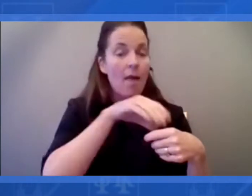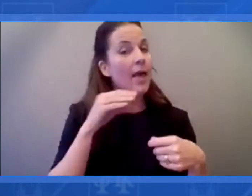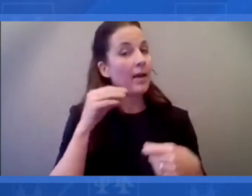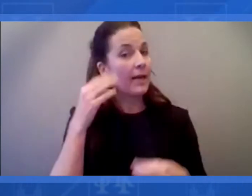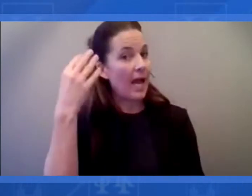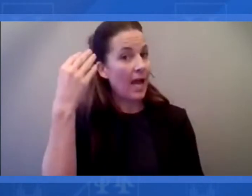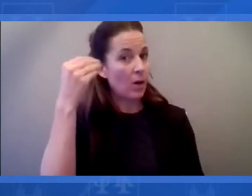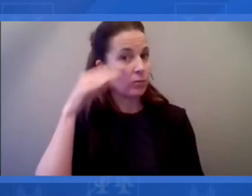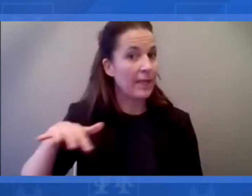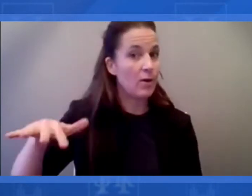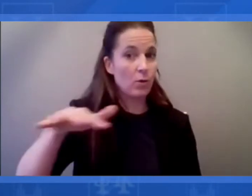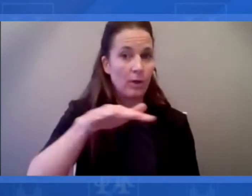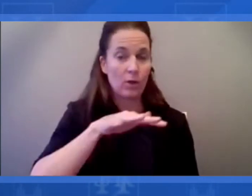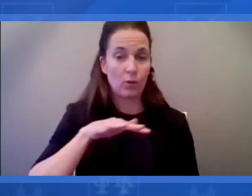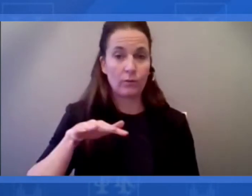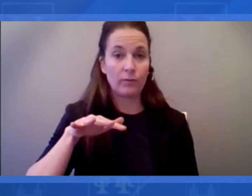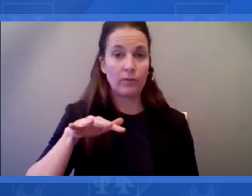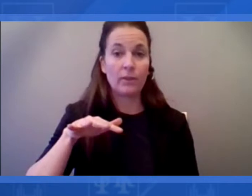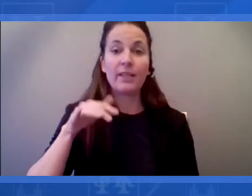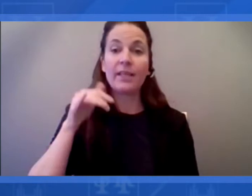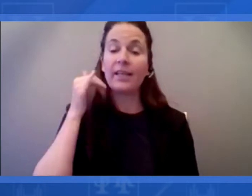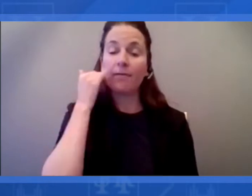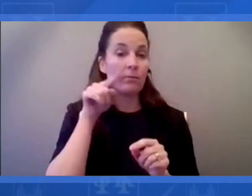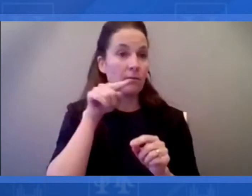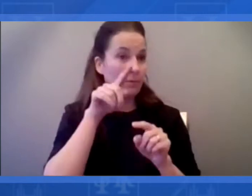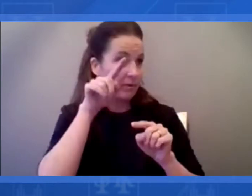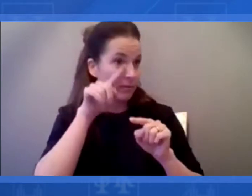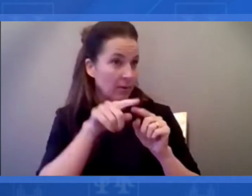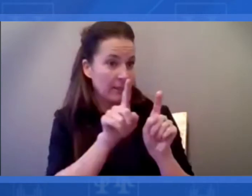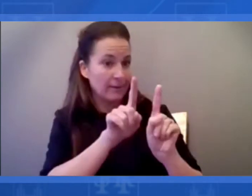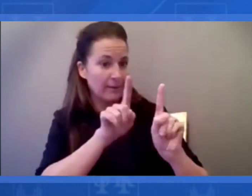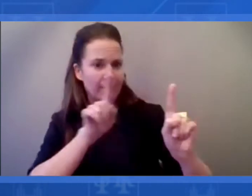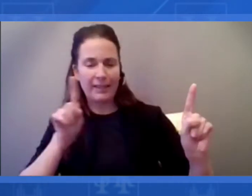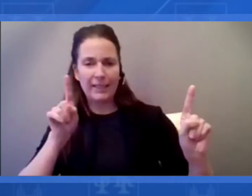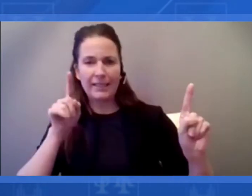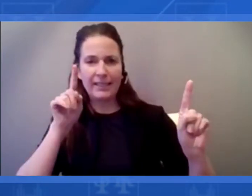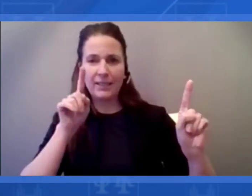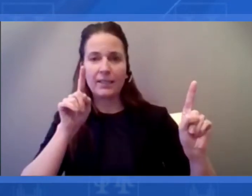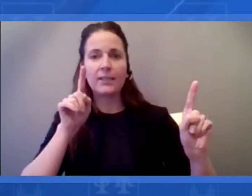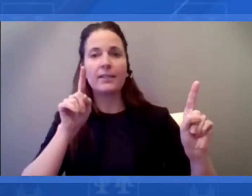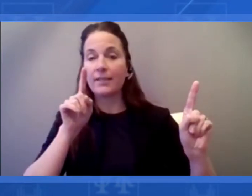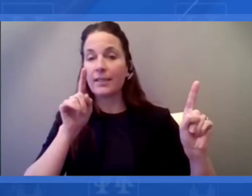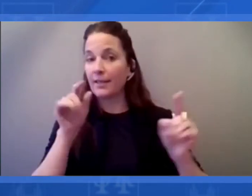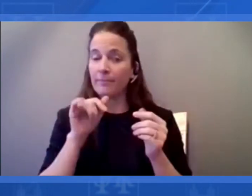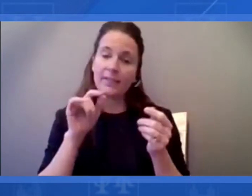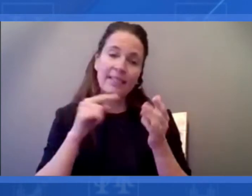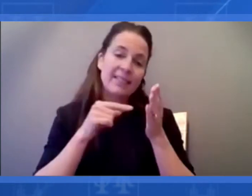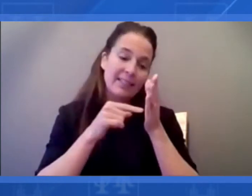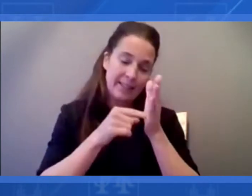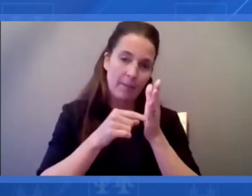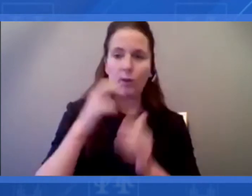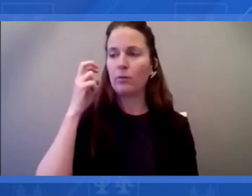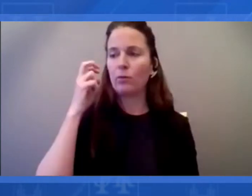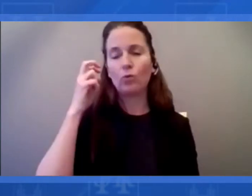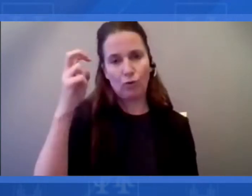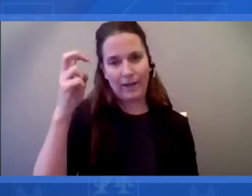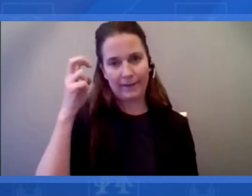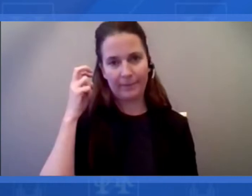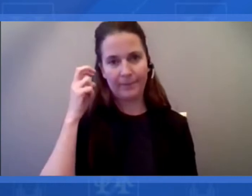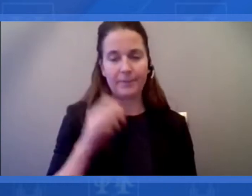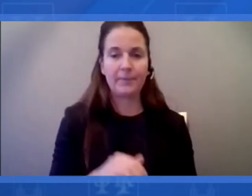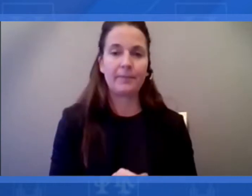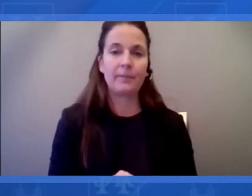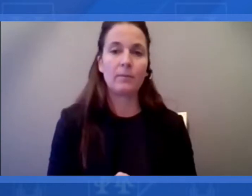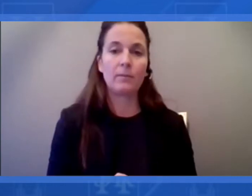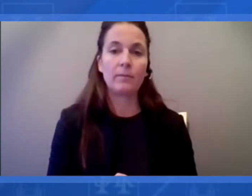spaces, or whenever physical distancing is a challenge, such as on transit. The mask